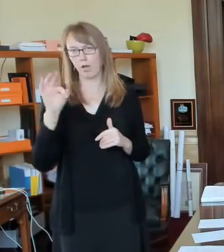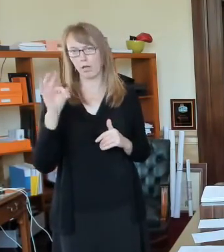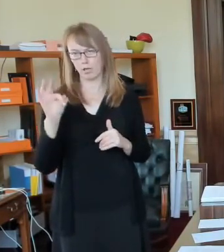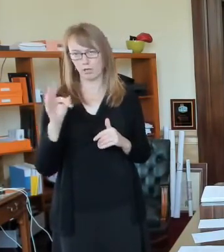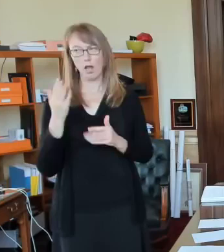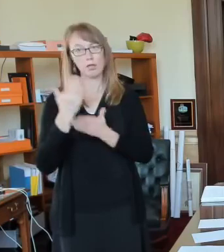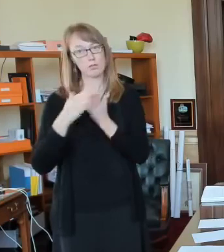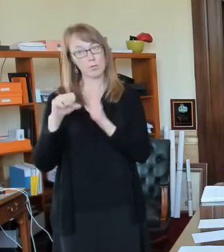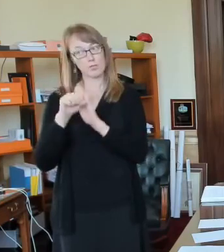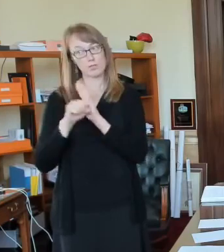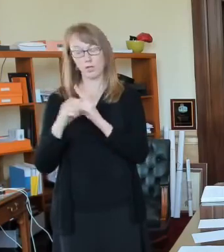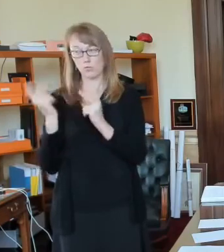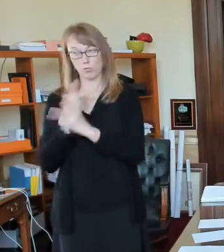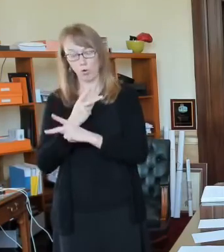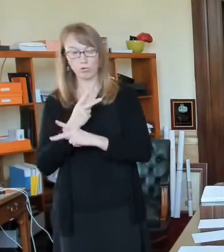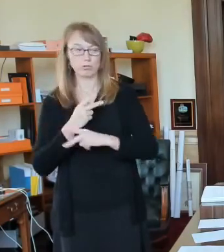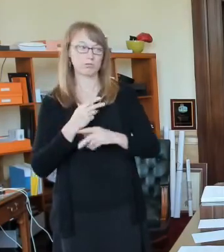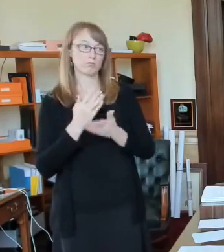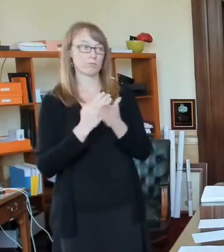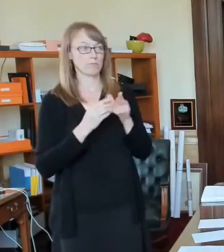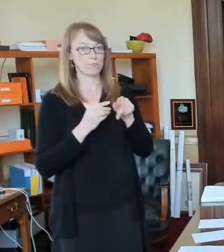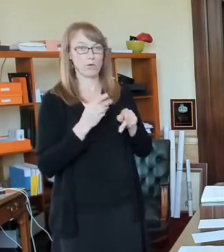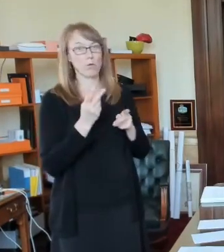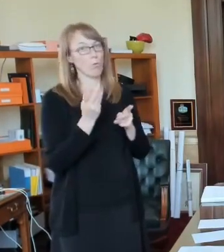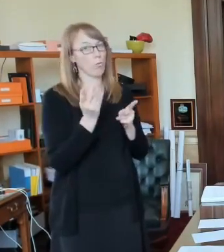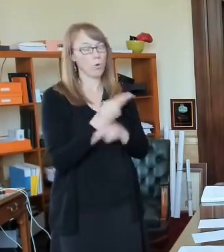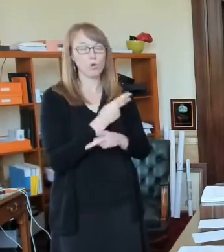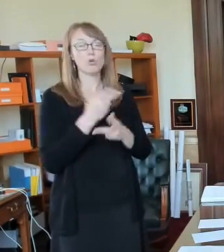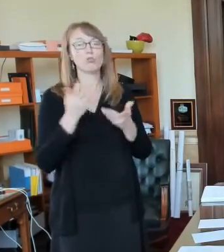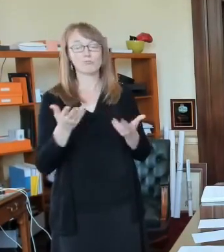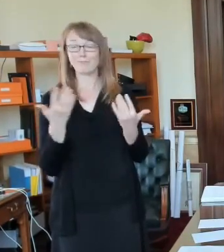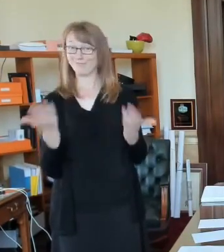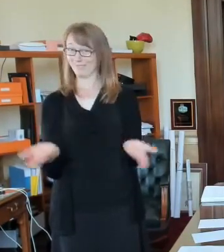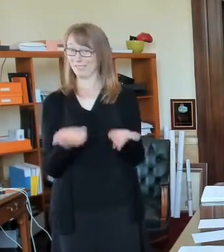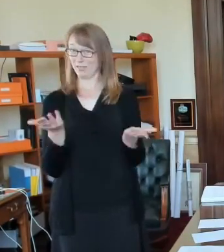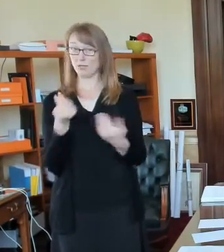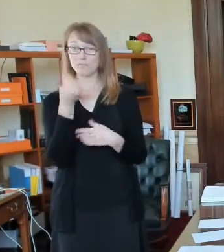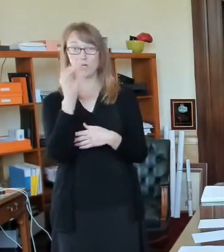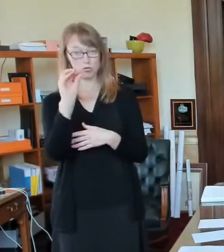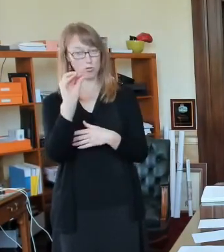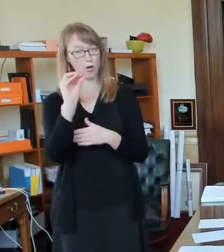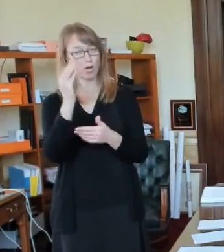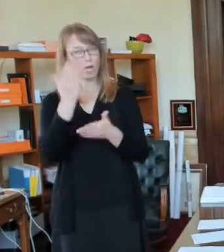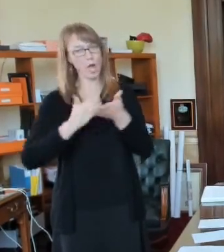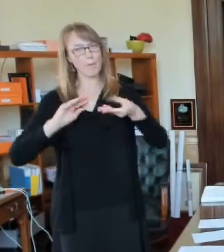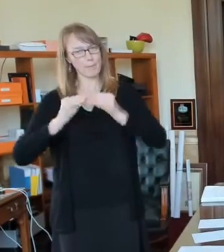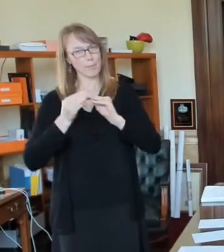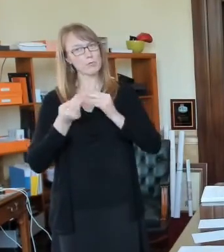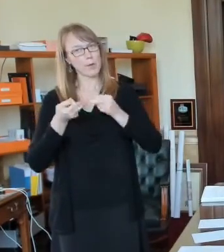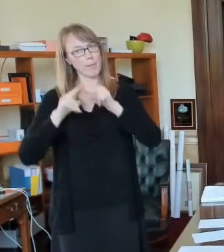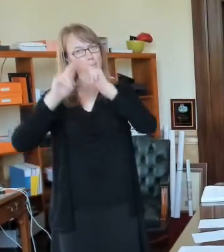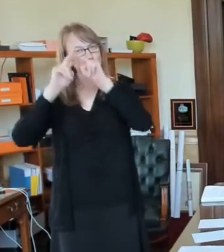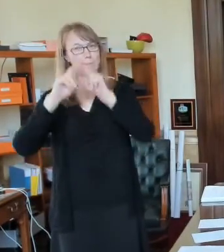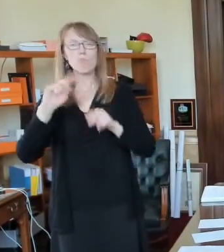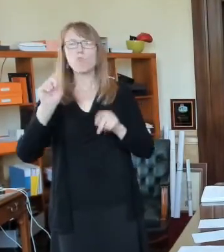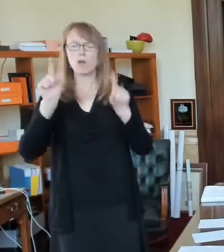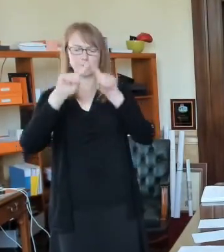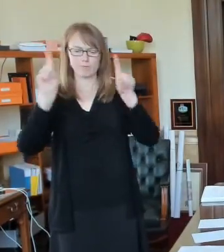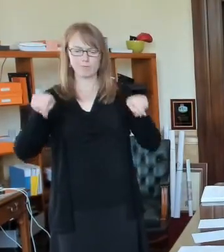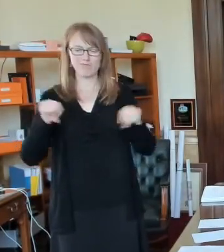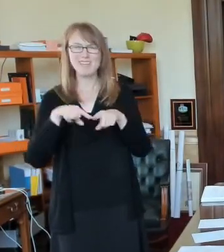than in others. In Missouri, we are seeing some cases rising, primarily in southwest